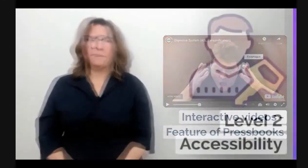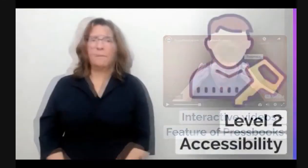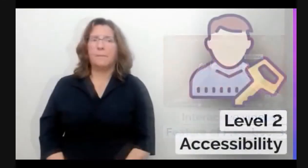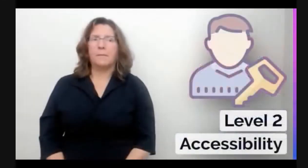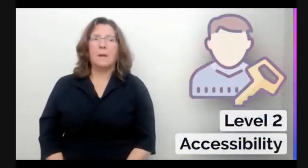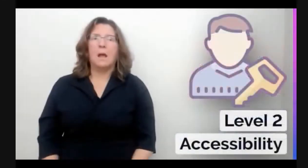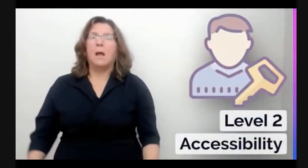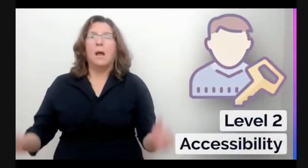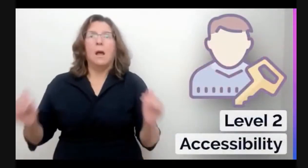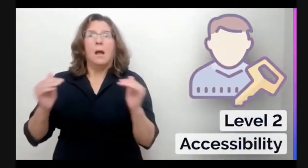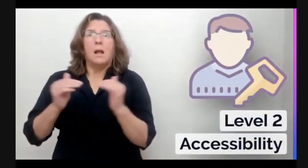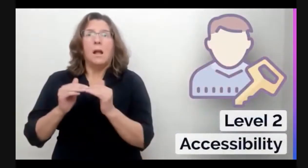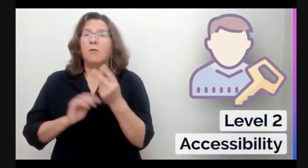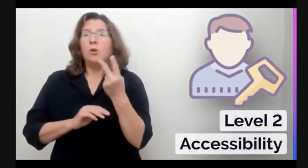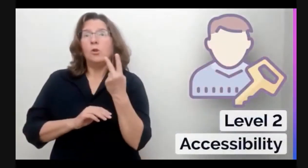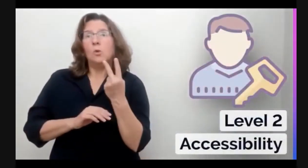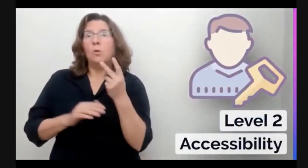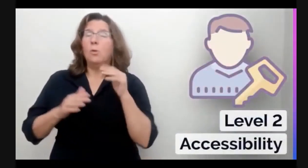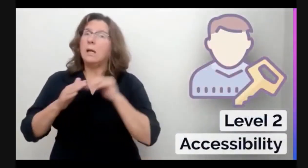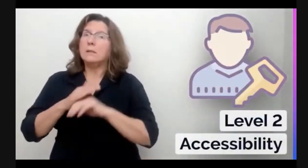esophagus.